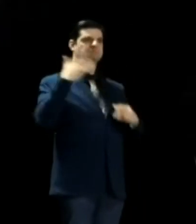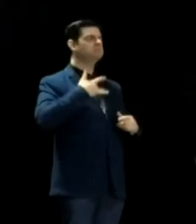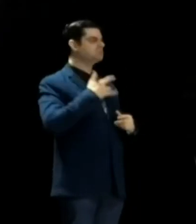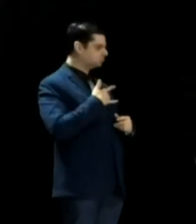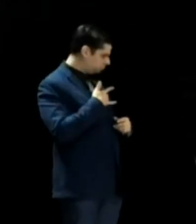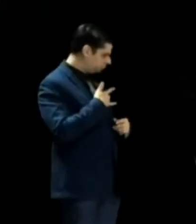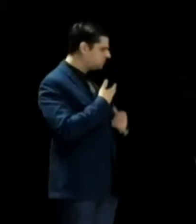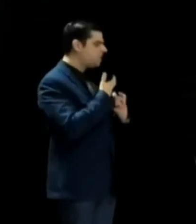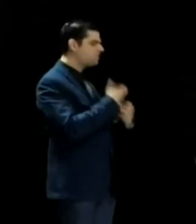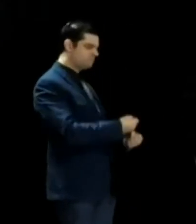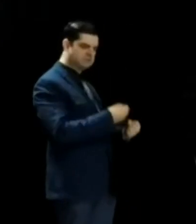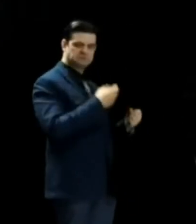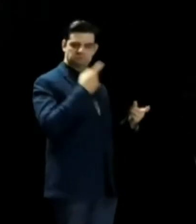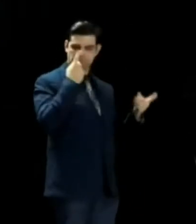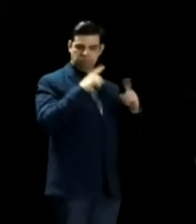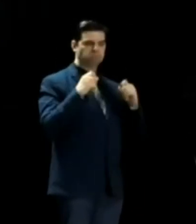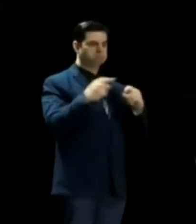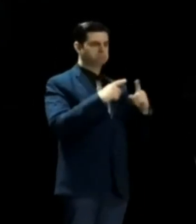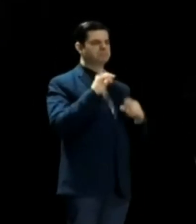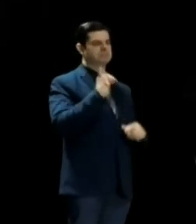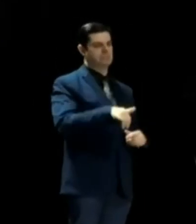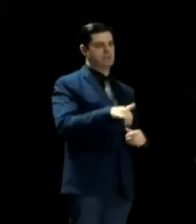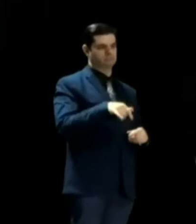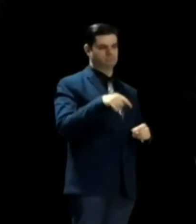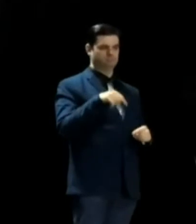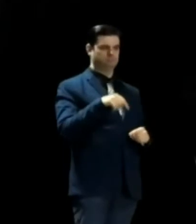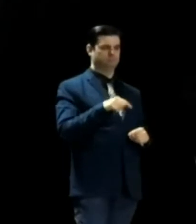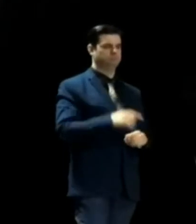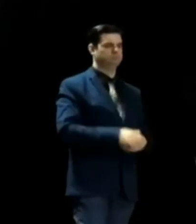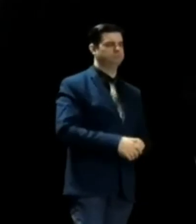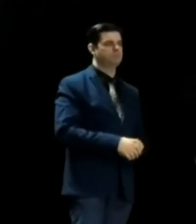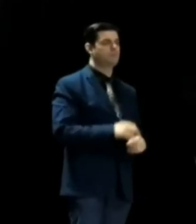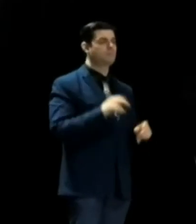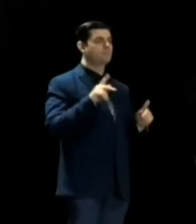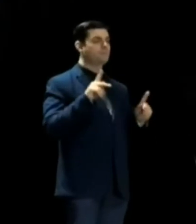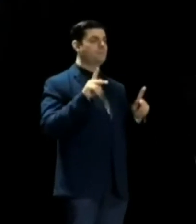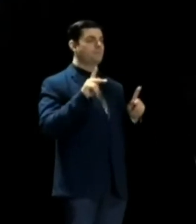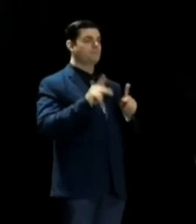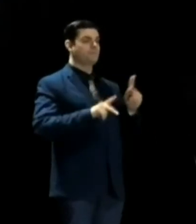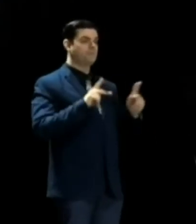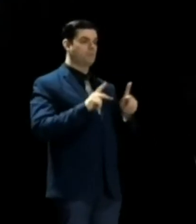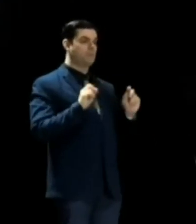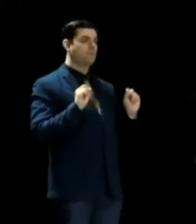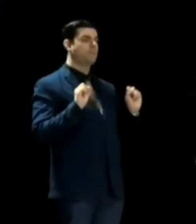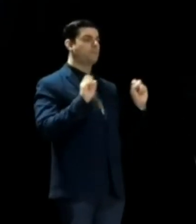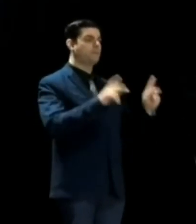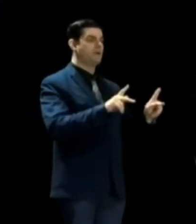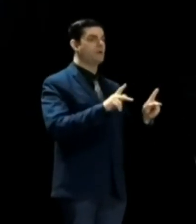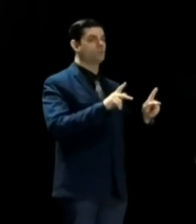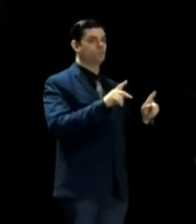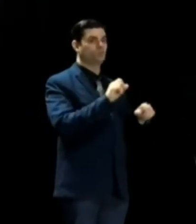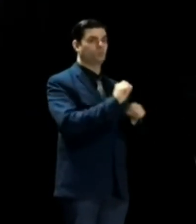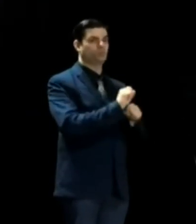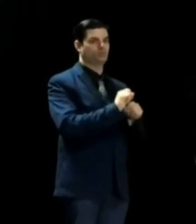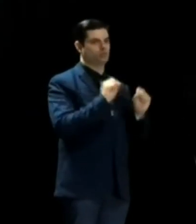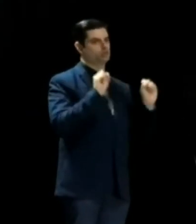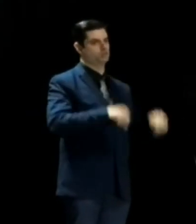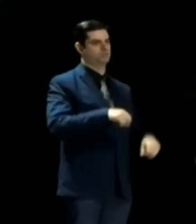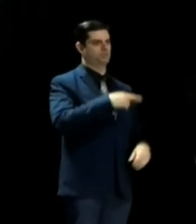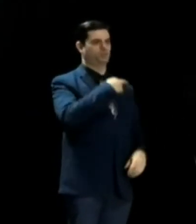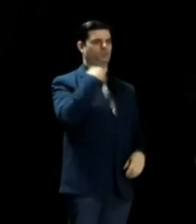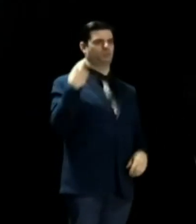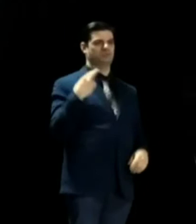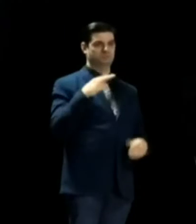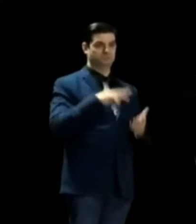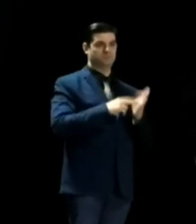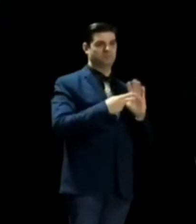by putting more people back into the workplace, they can meet their challenges? And then the third piece of that is we need